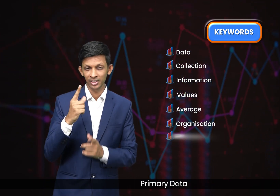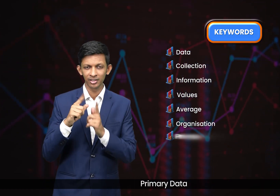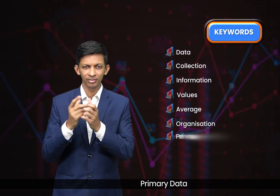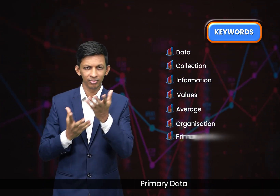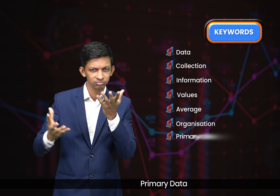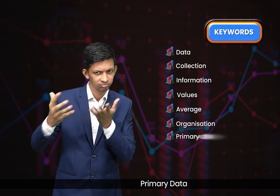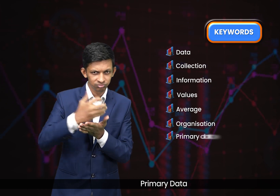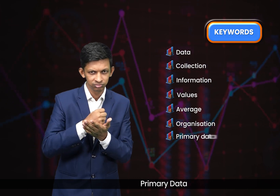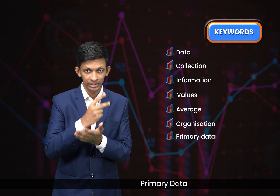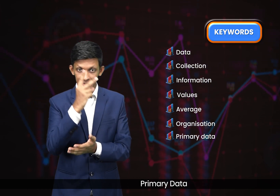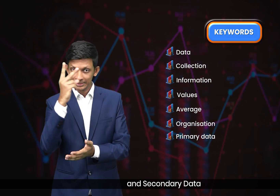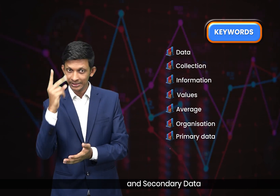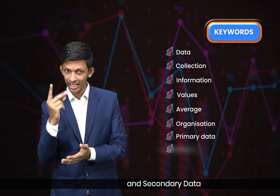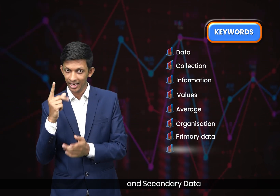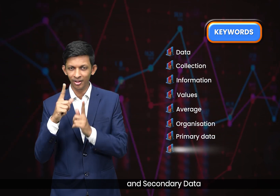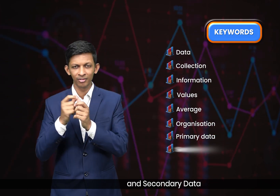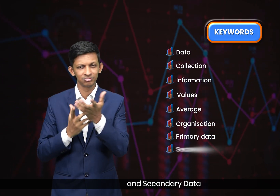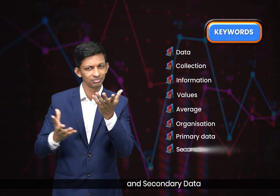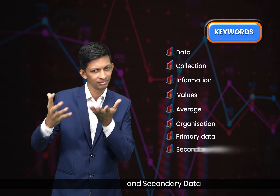primary data and secondary data.